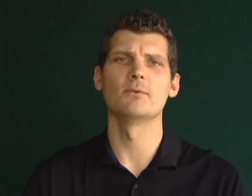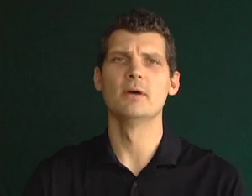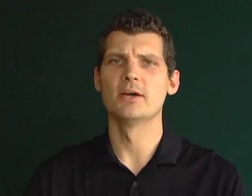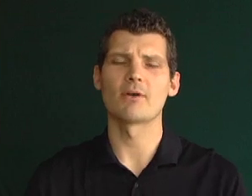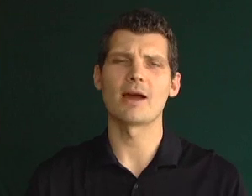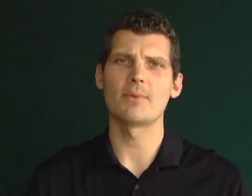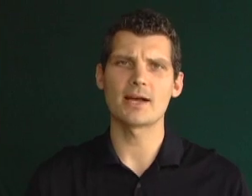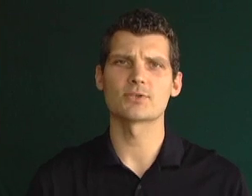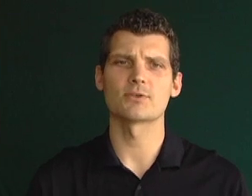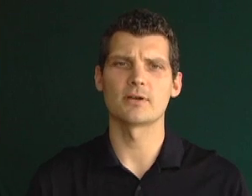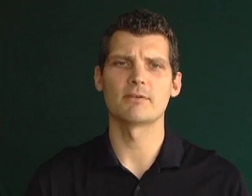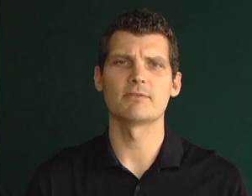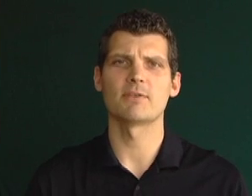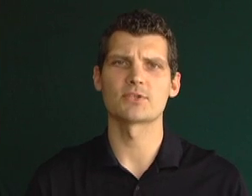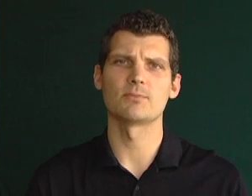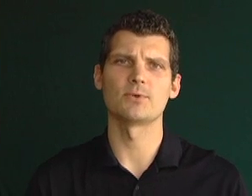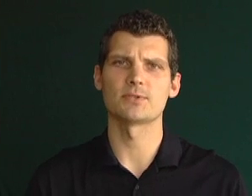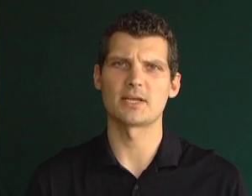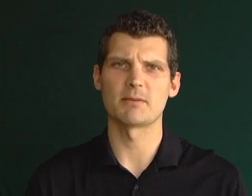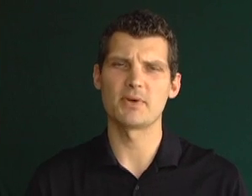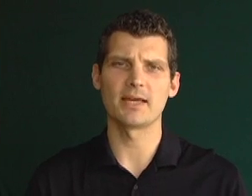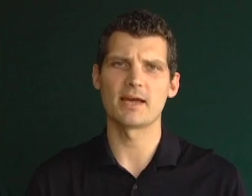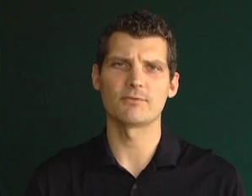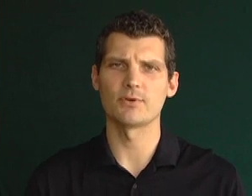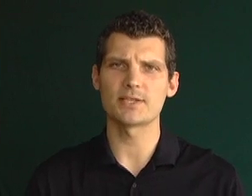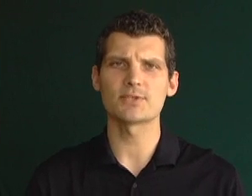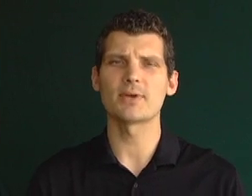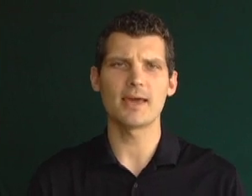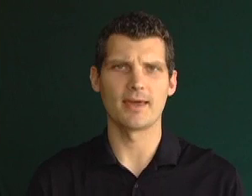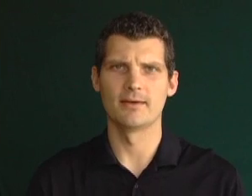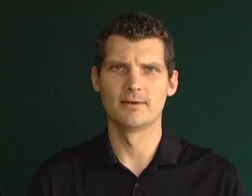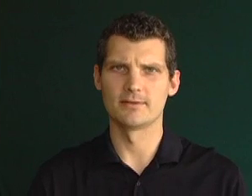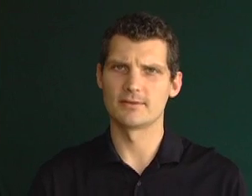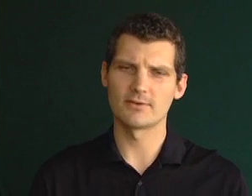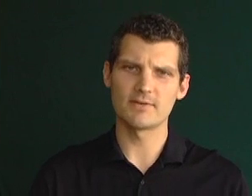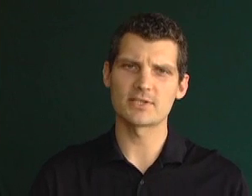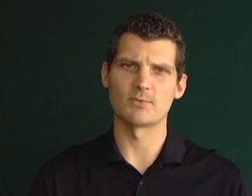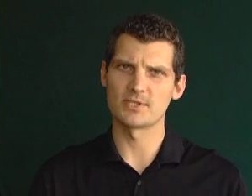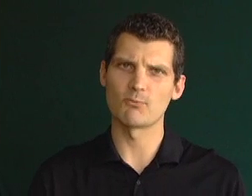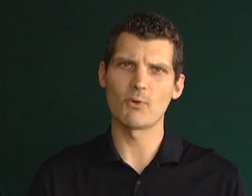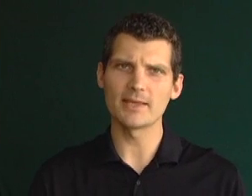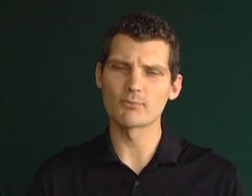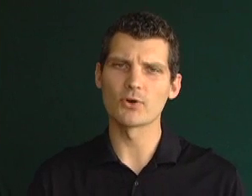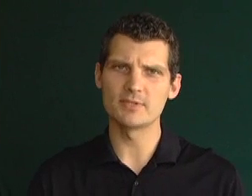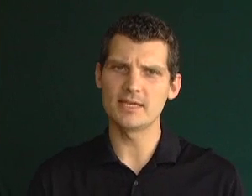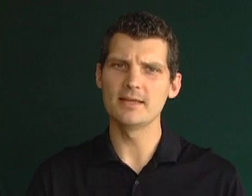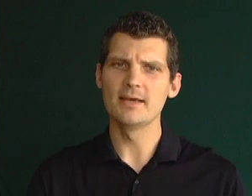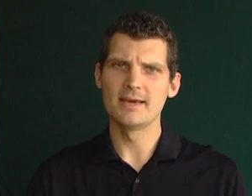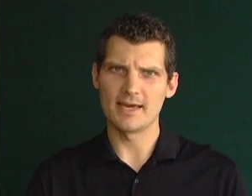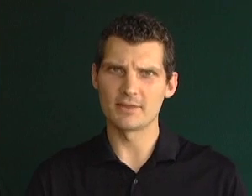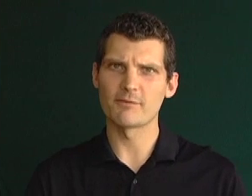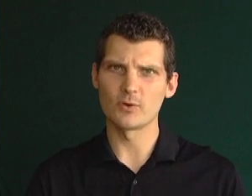you grab extra of the vegetables, like a big handful, that's okay. They're the vegetables. It's weighing the protein and the